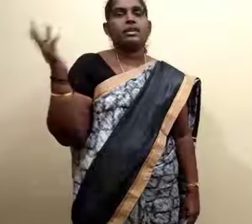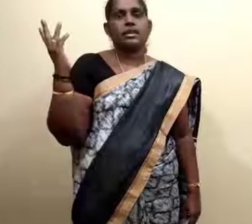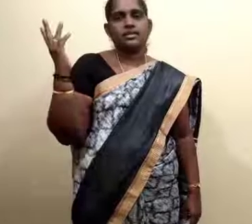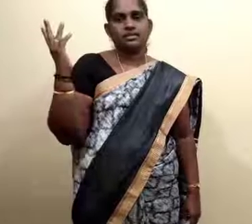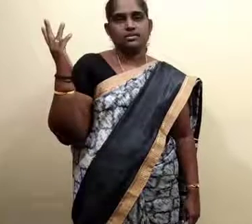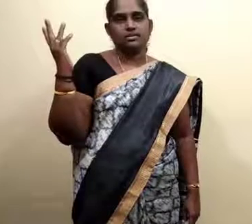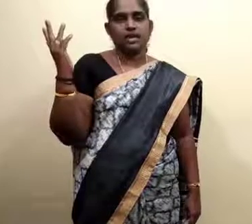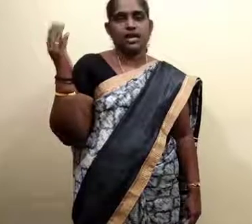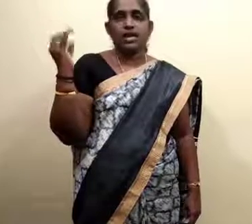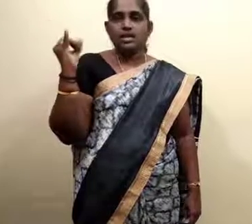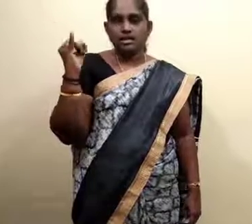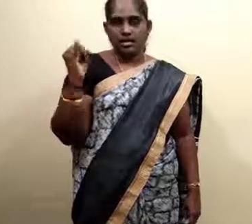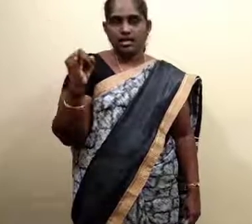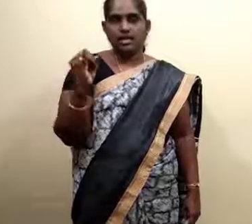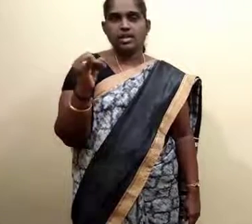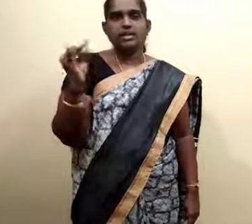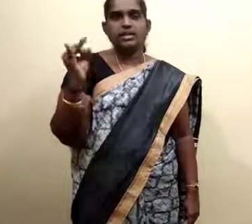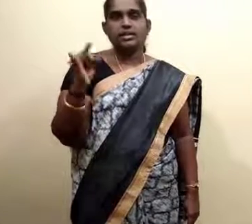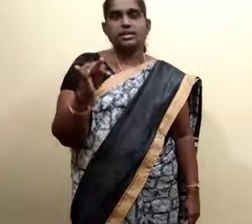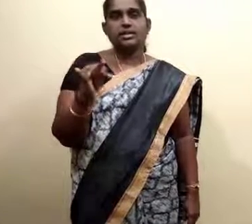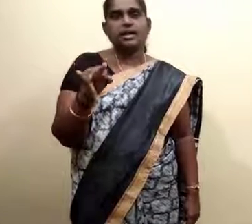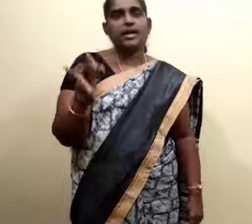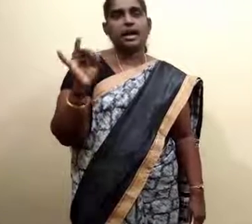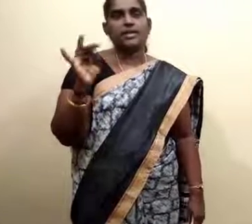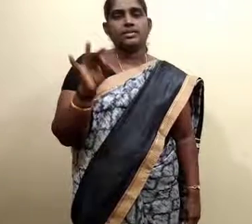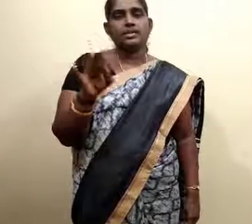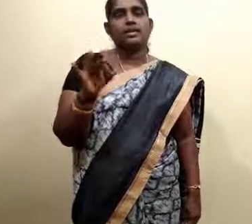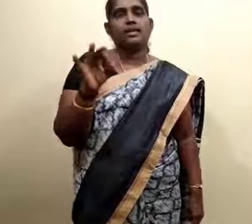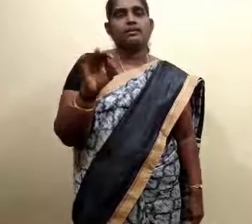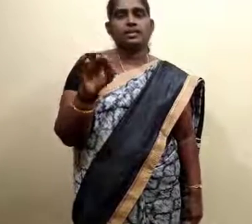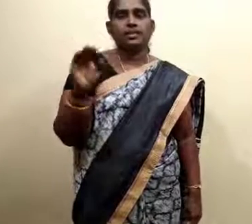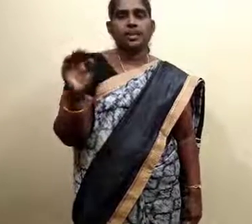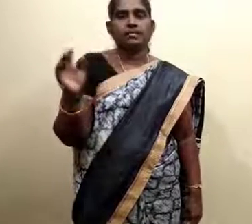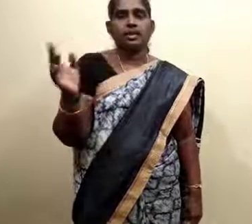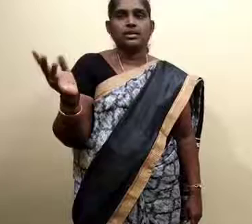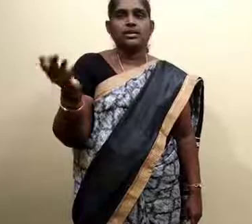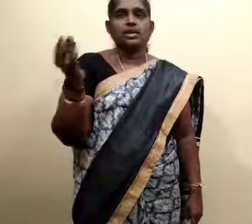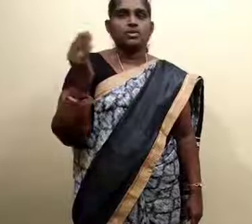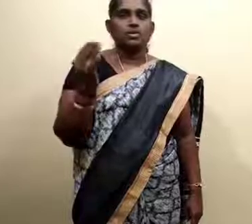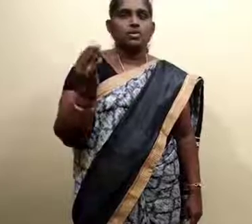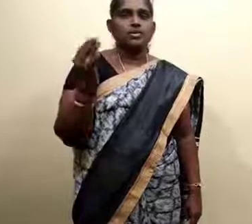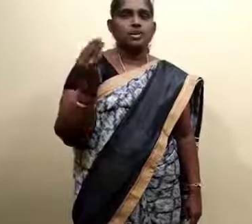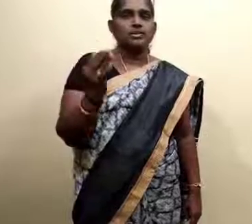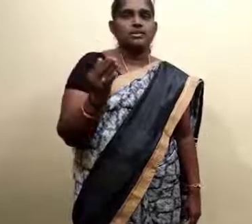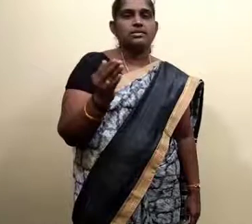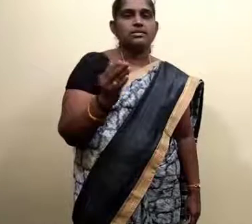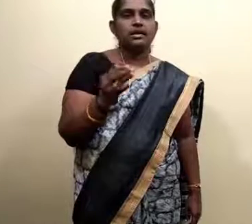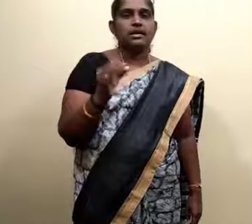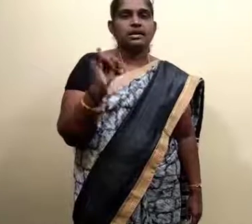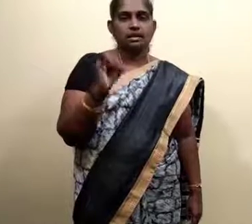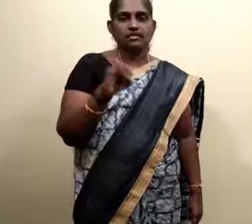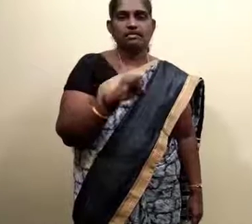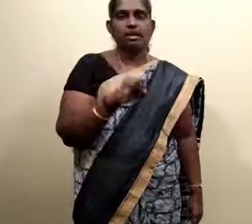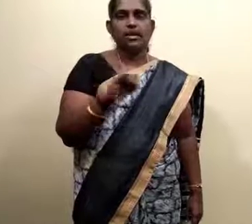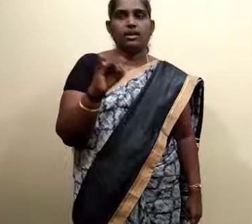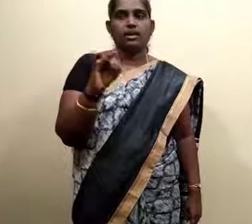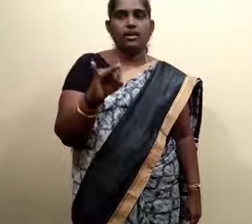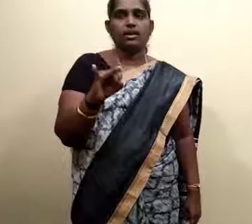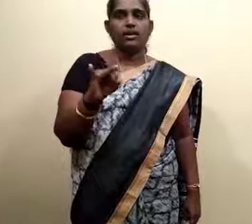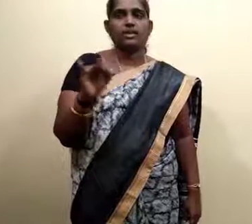laboring class. Okay, tiny, dirty and sickly for the laboring class. So diseases like typhoid, cholera